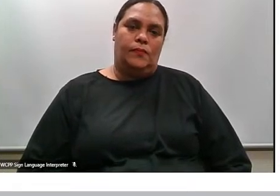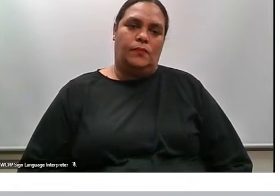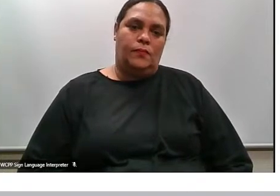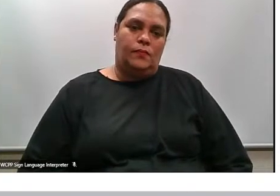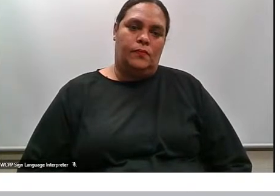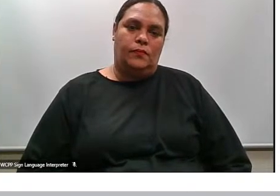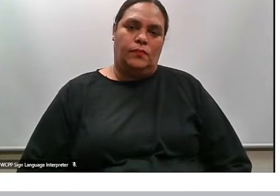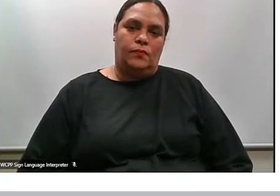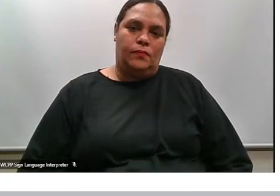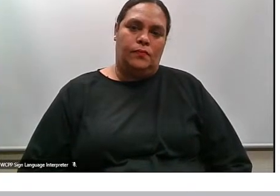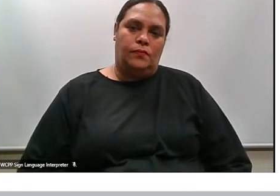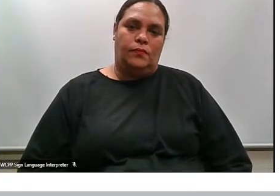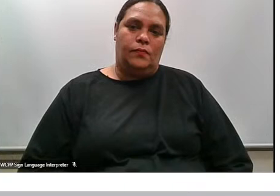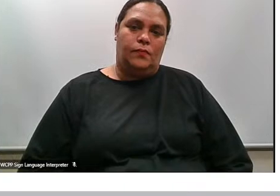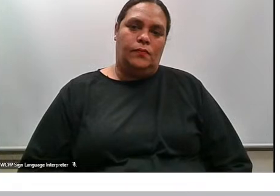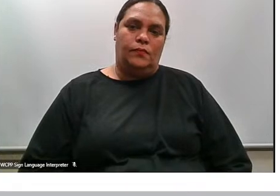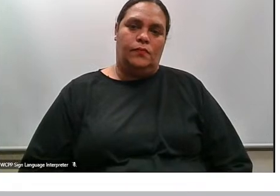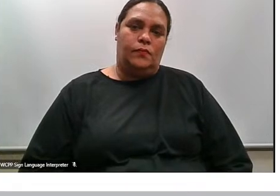Department.